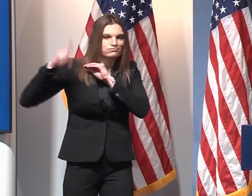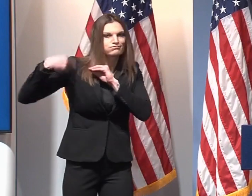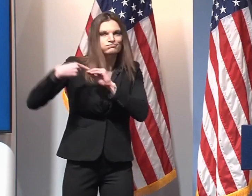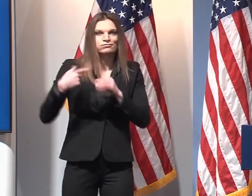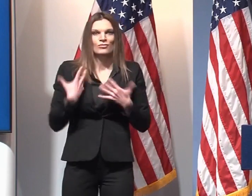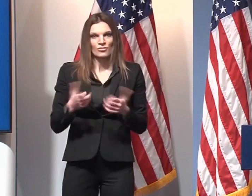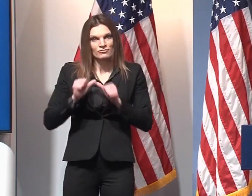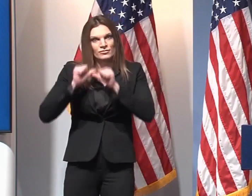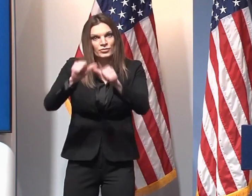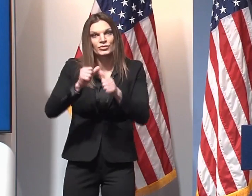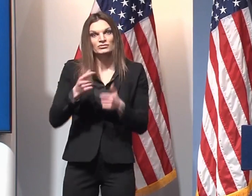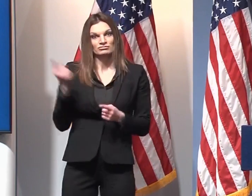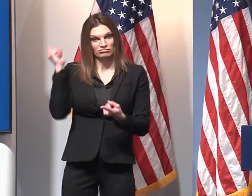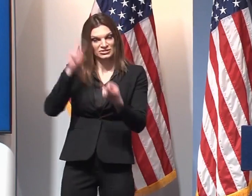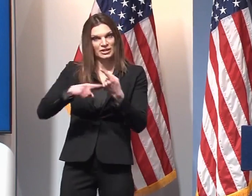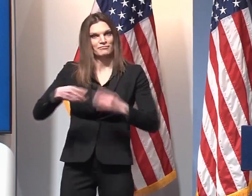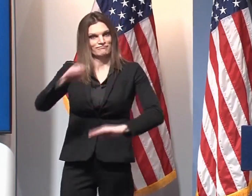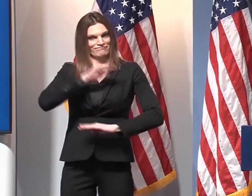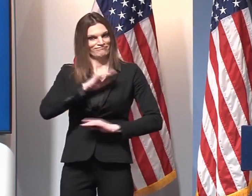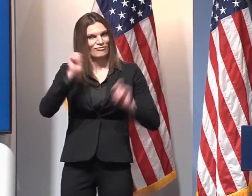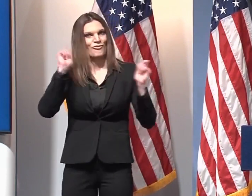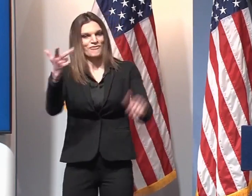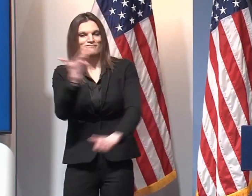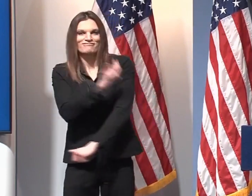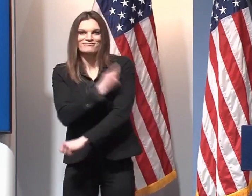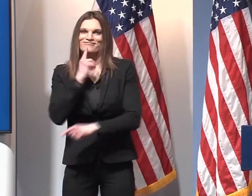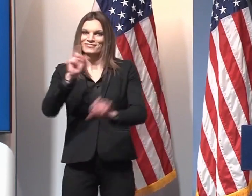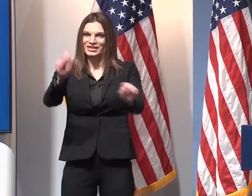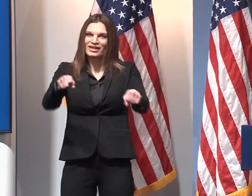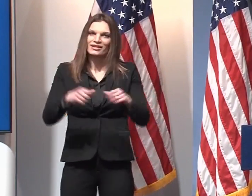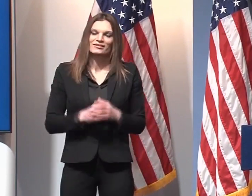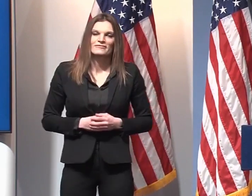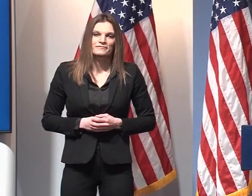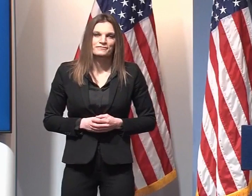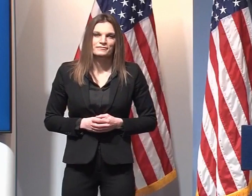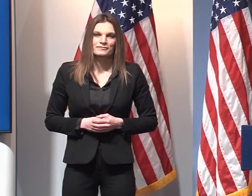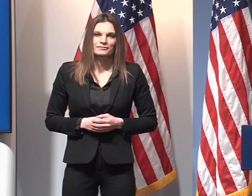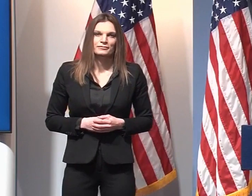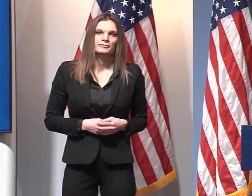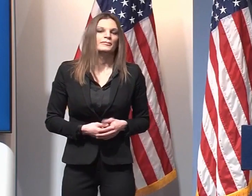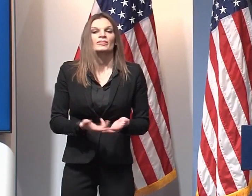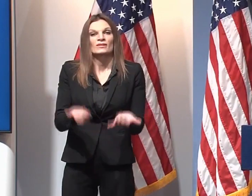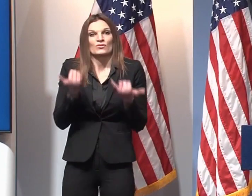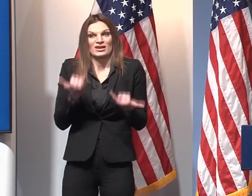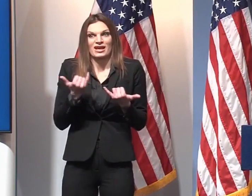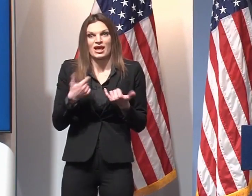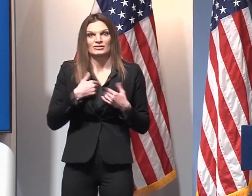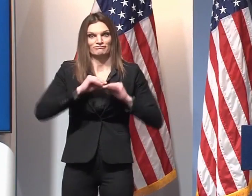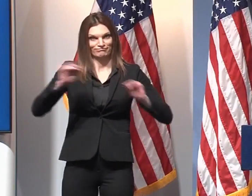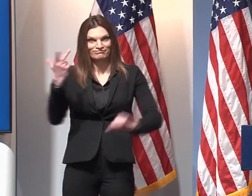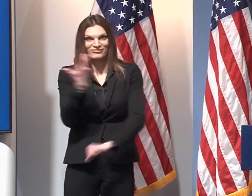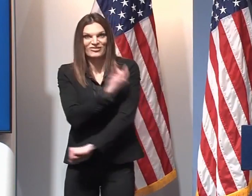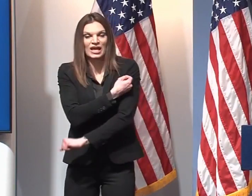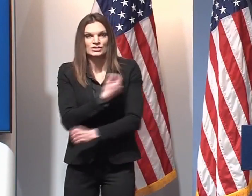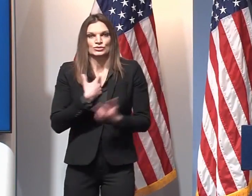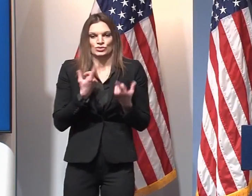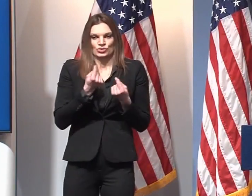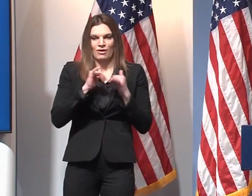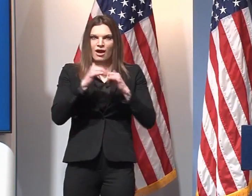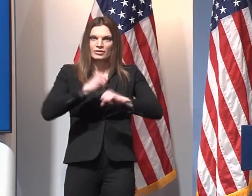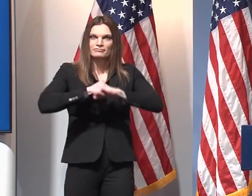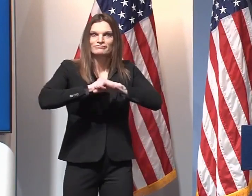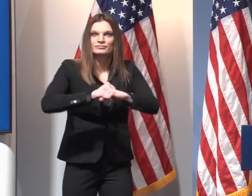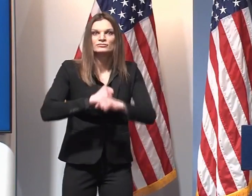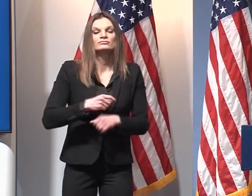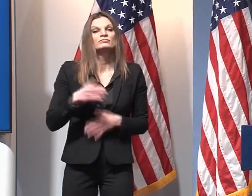a vaccine is able to get one. So until then, to protect others who are not yet vaccinated, and even after